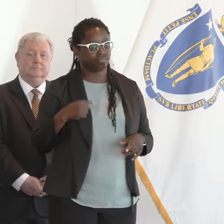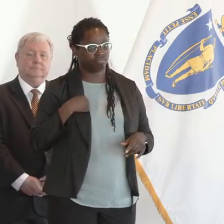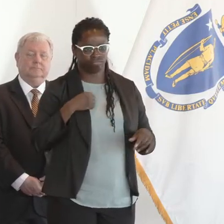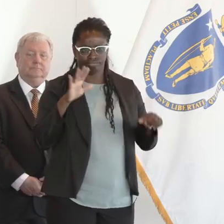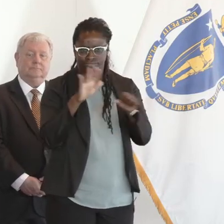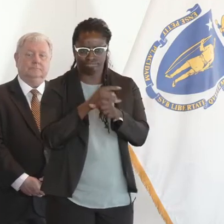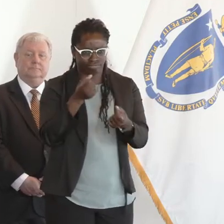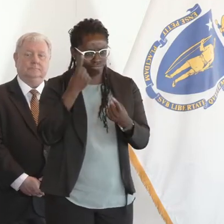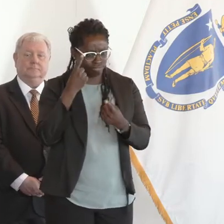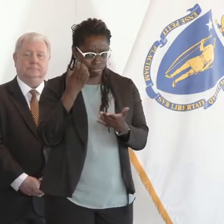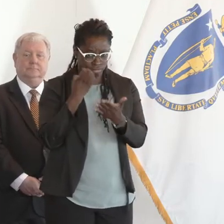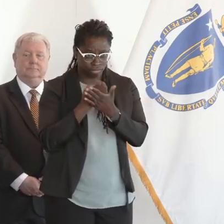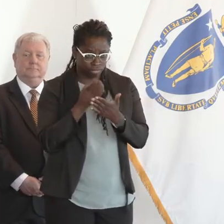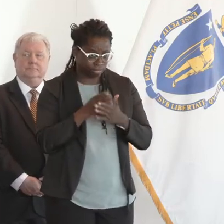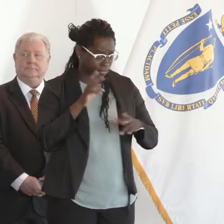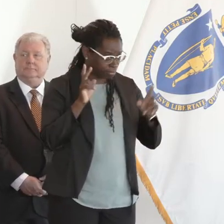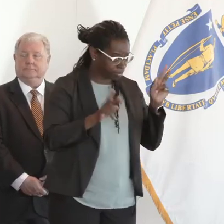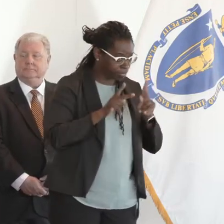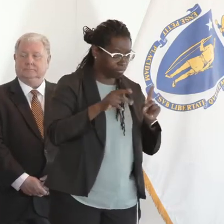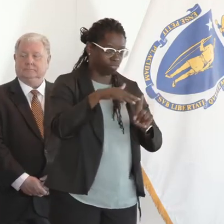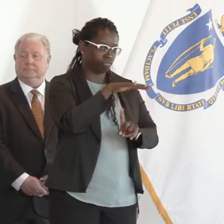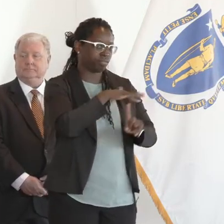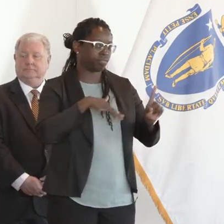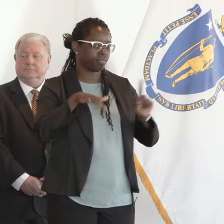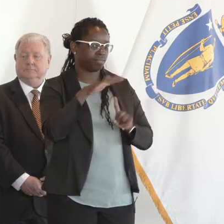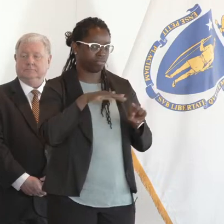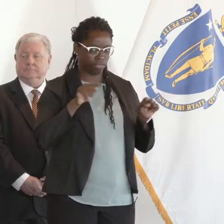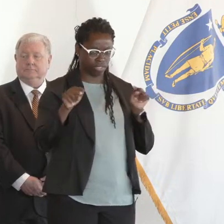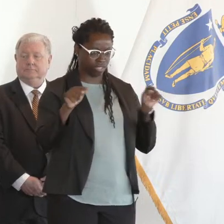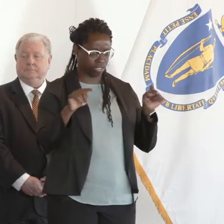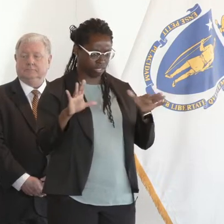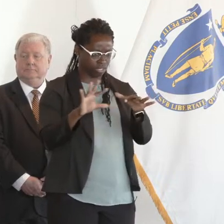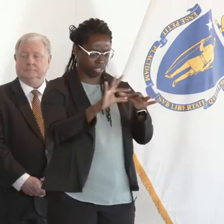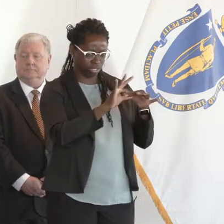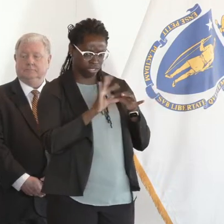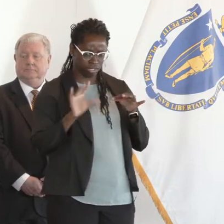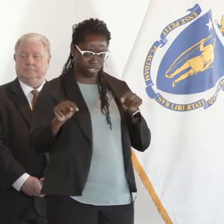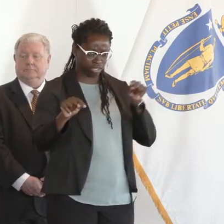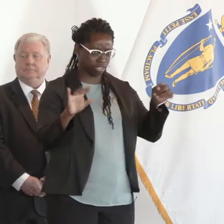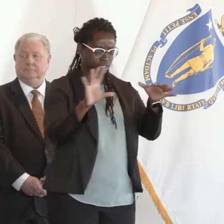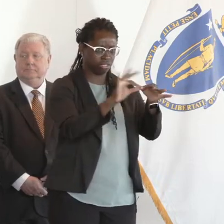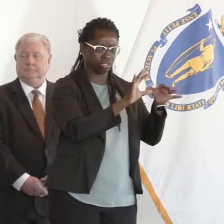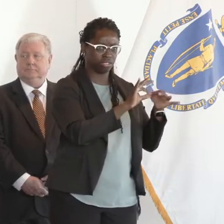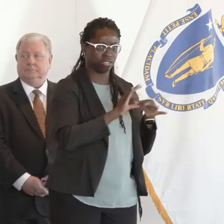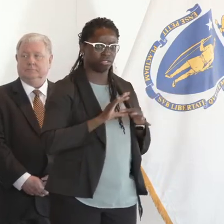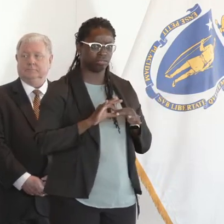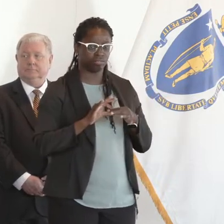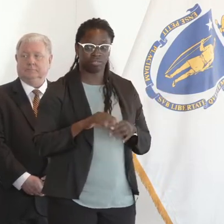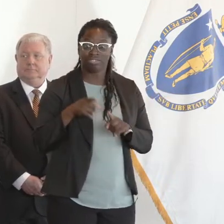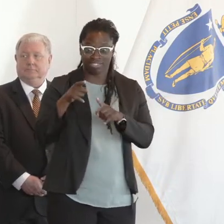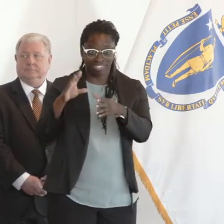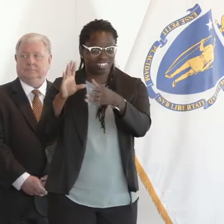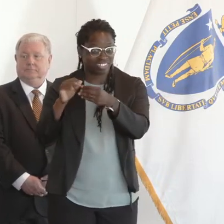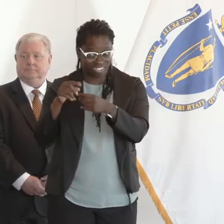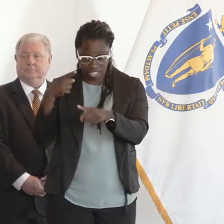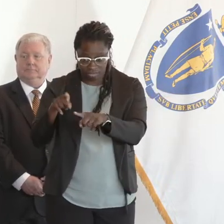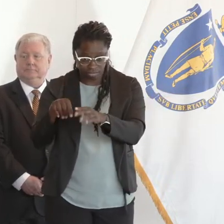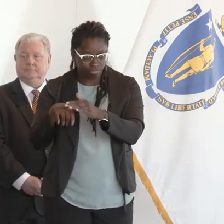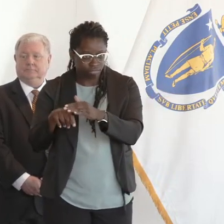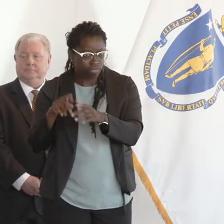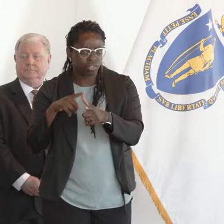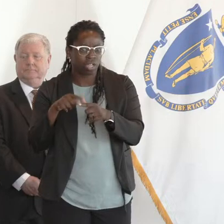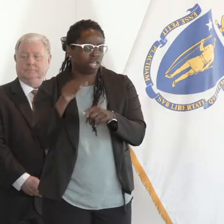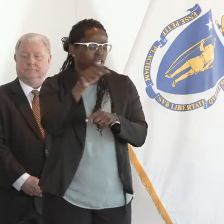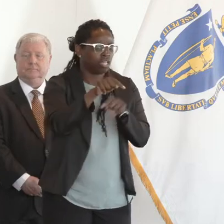people, and our environment are intertwined. What happens in one jurisdiction will resonate and ripple across all